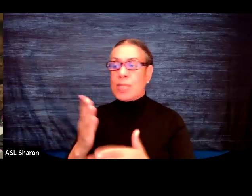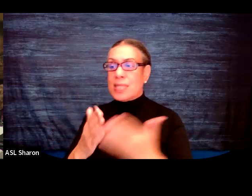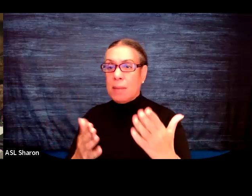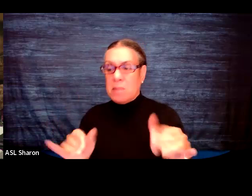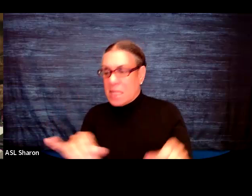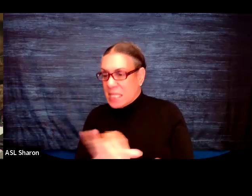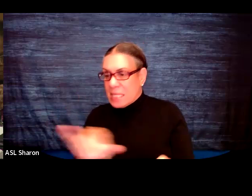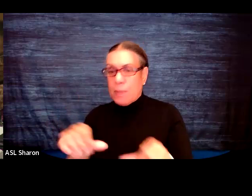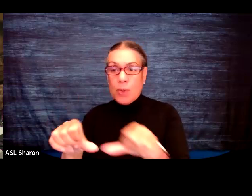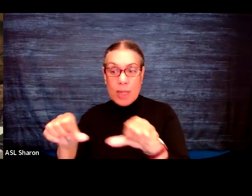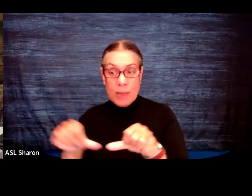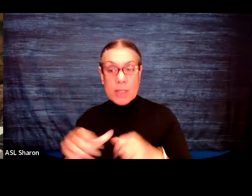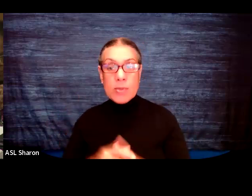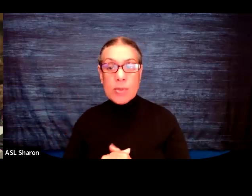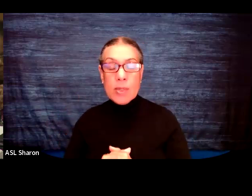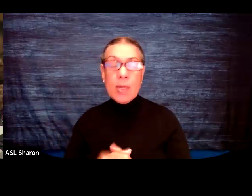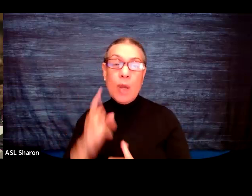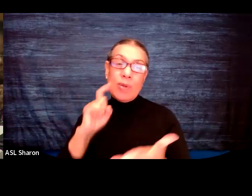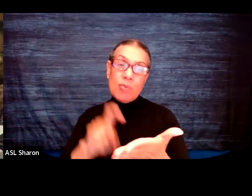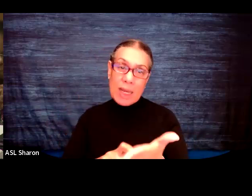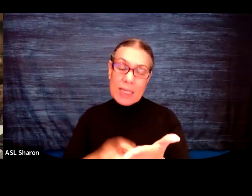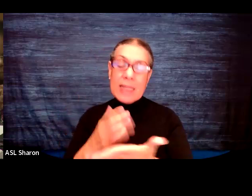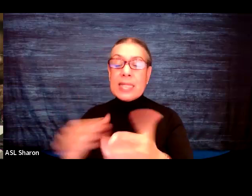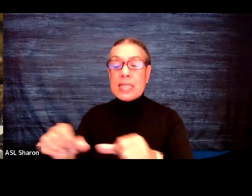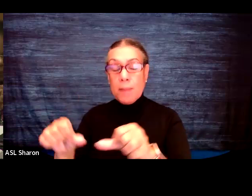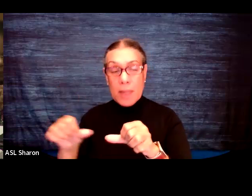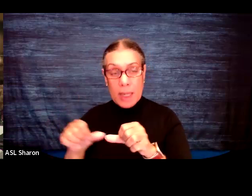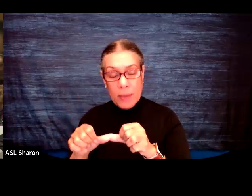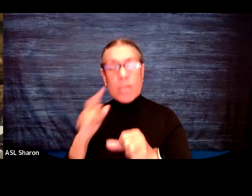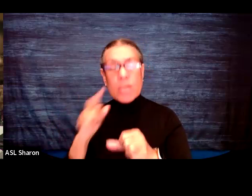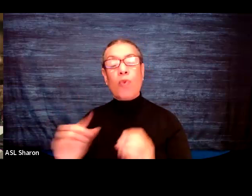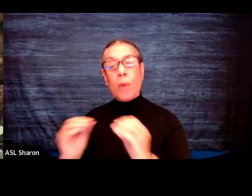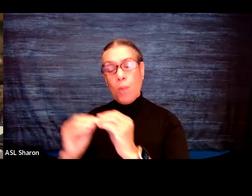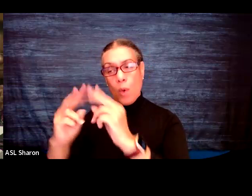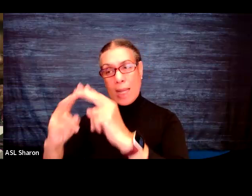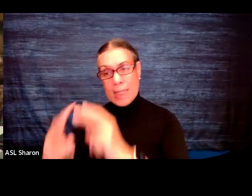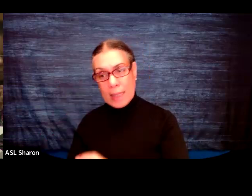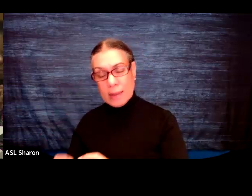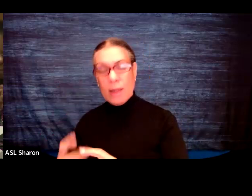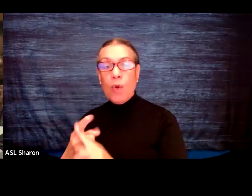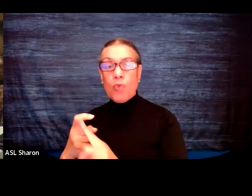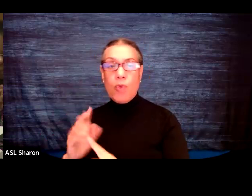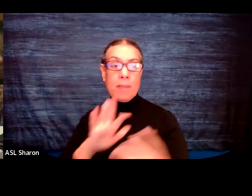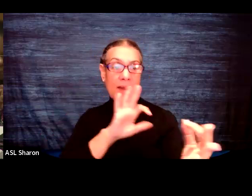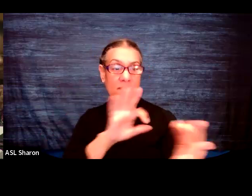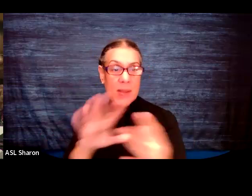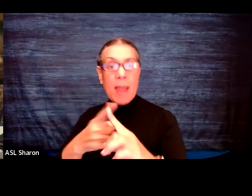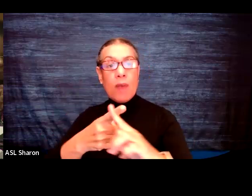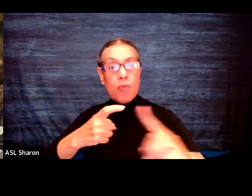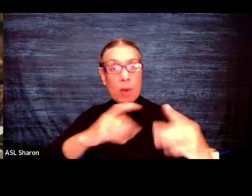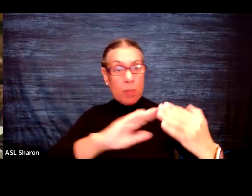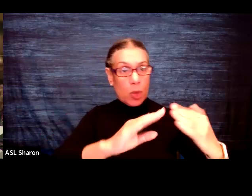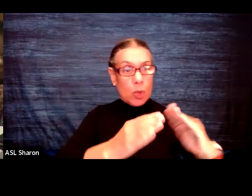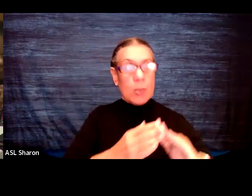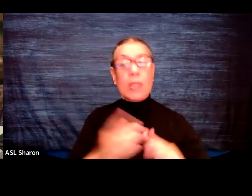similar areas. We recognize that there are areas for additional analysis based on feedback we've heard from the community as well